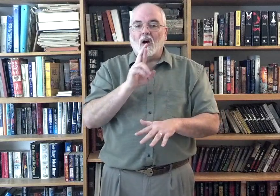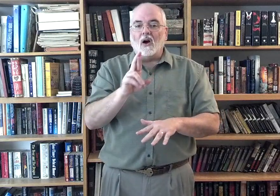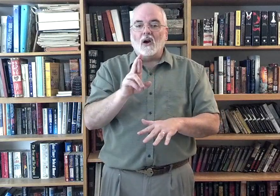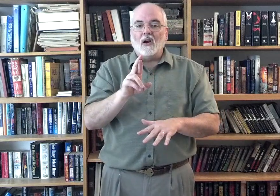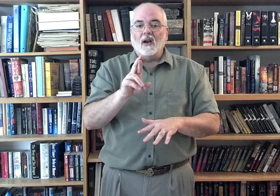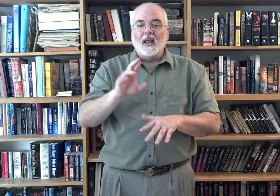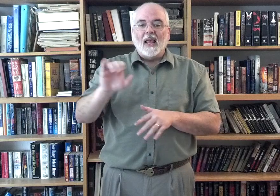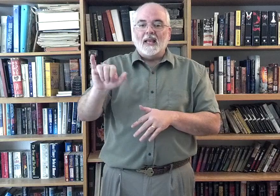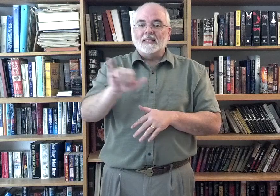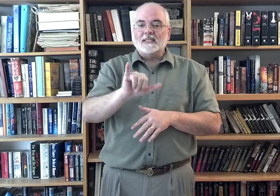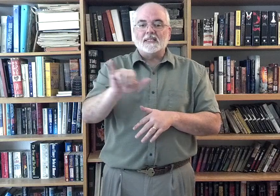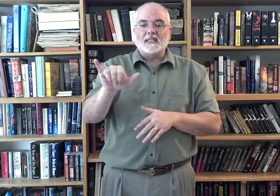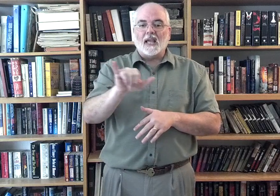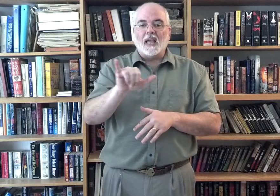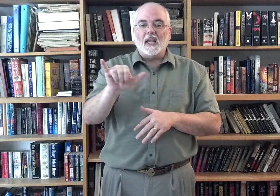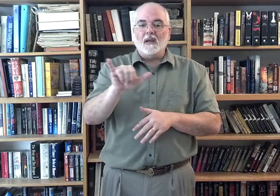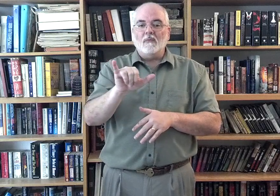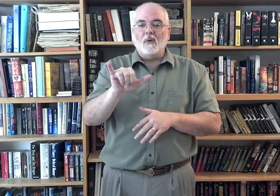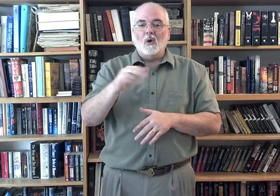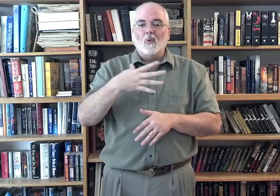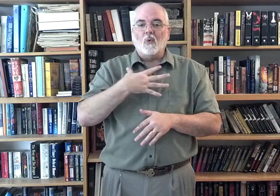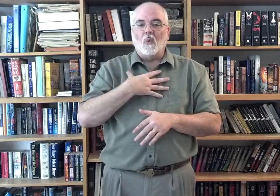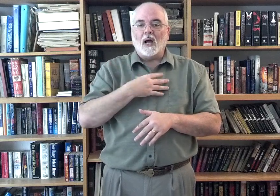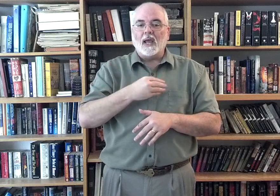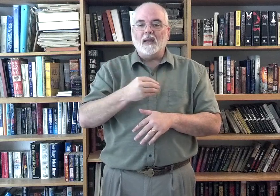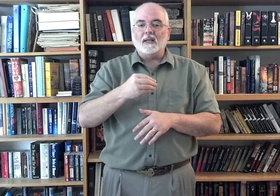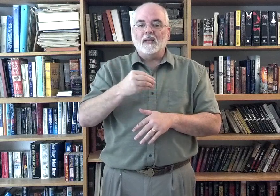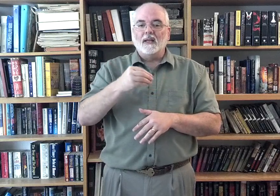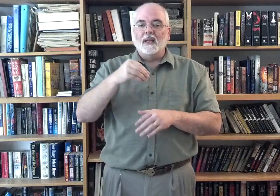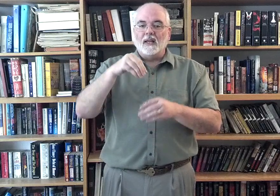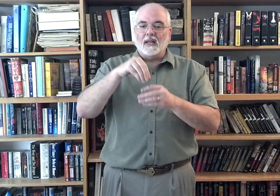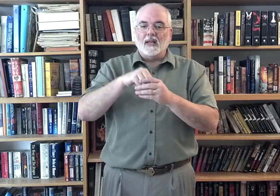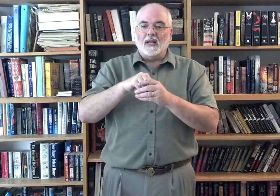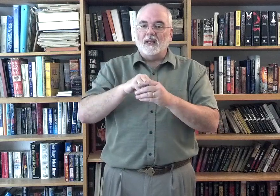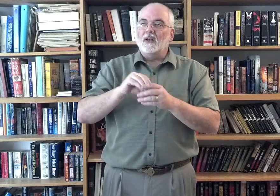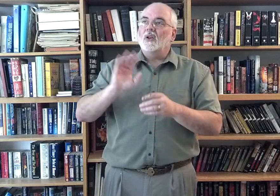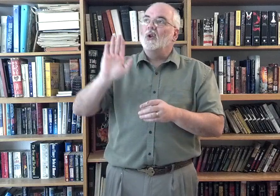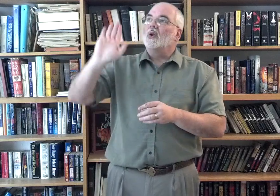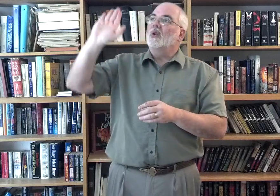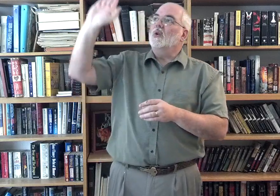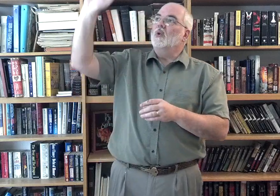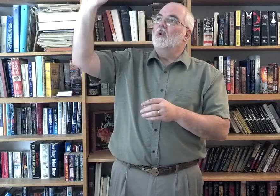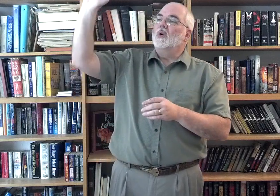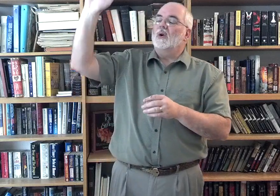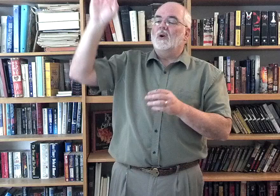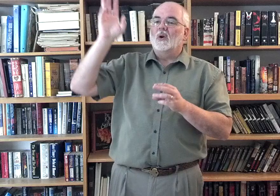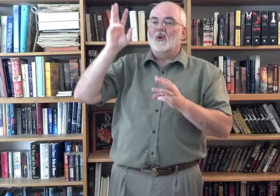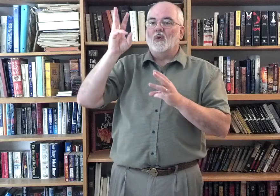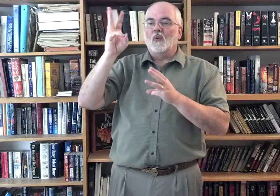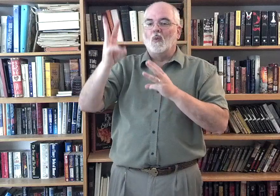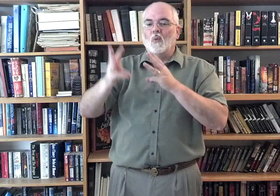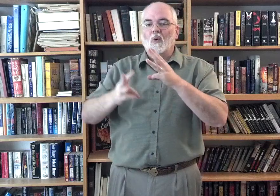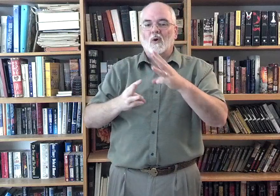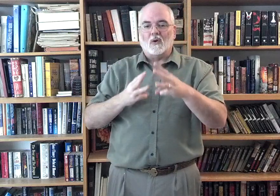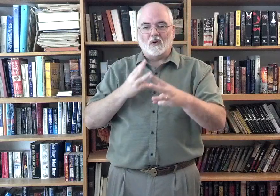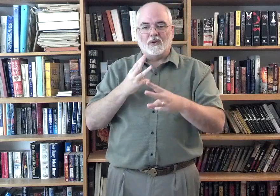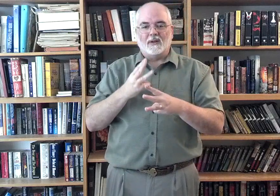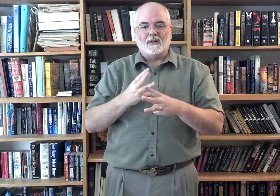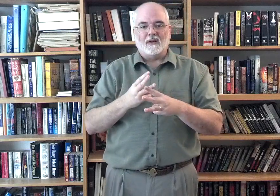R, same white in your world. All